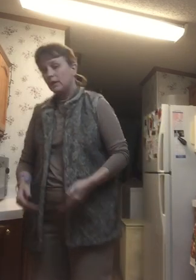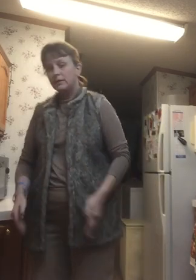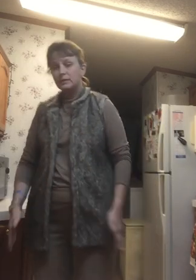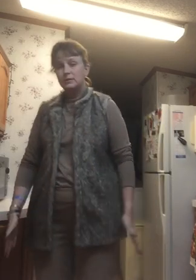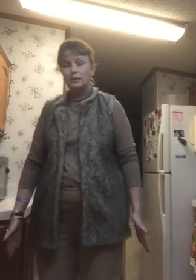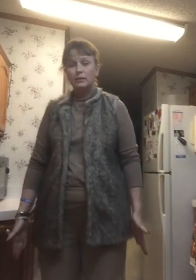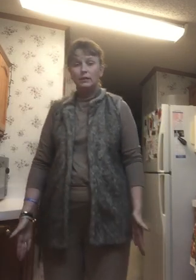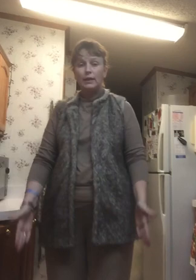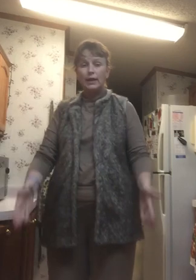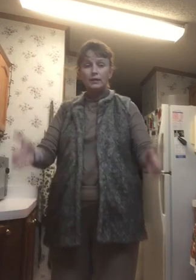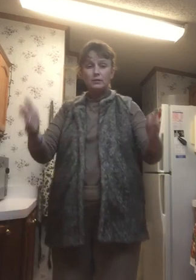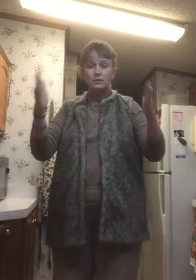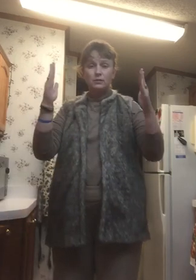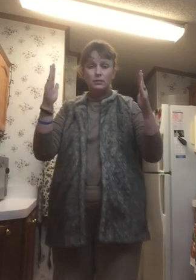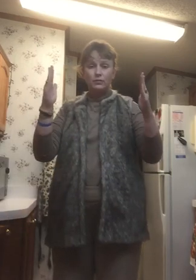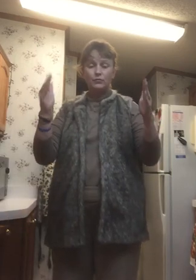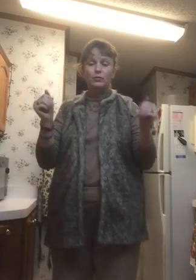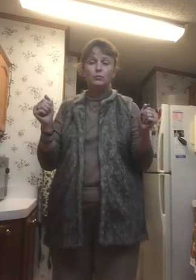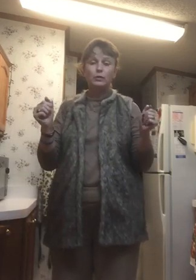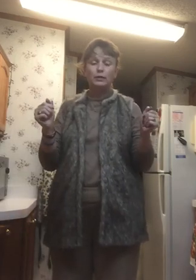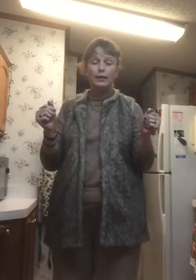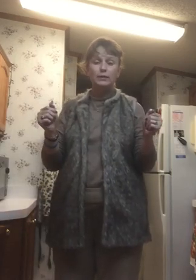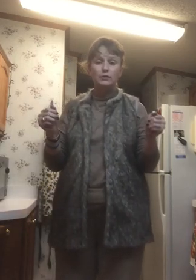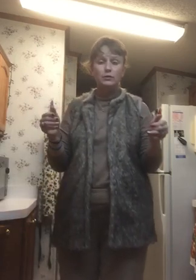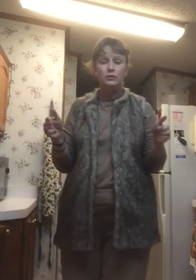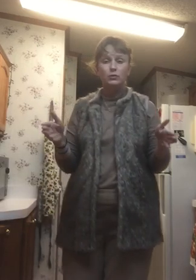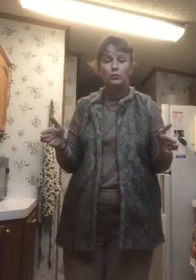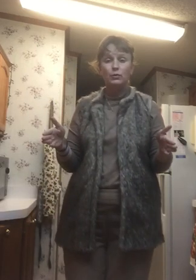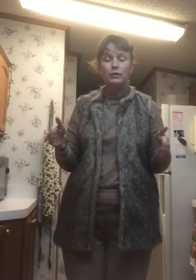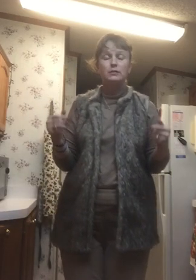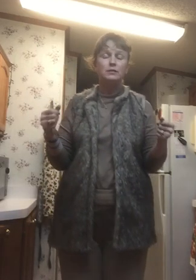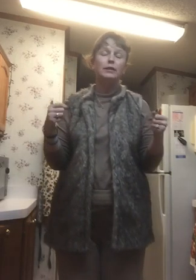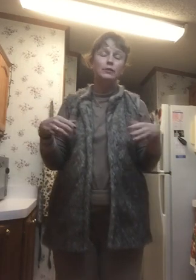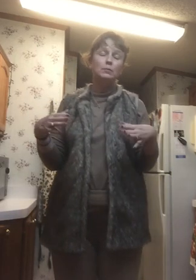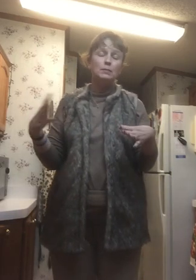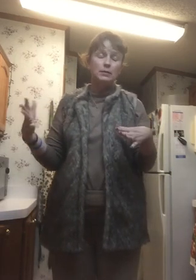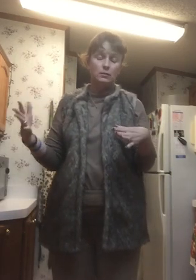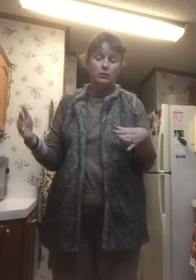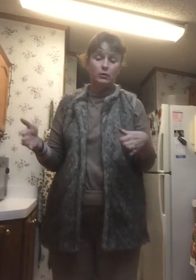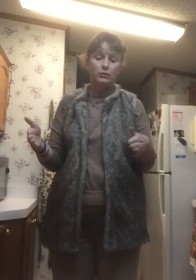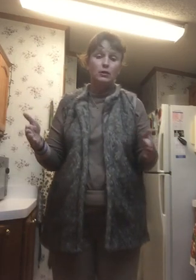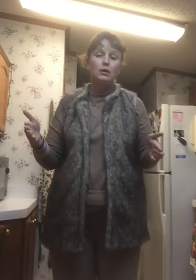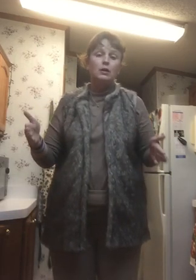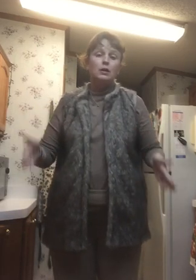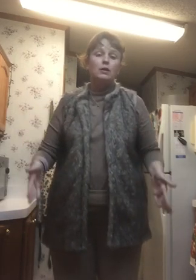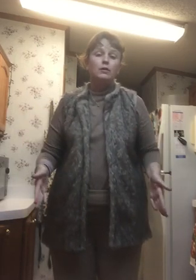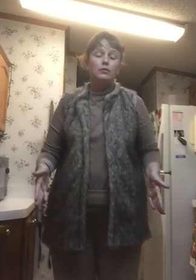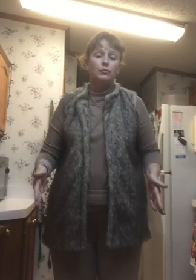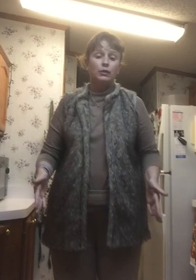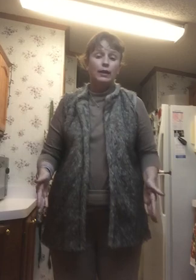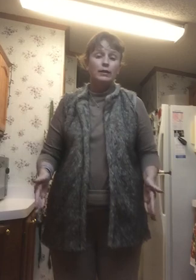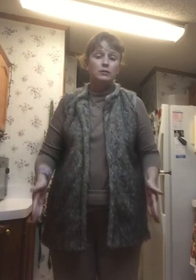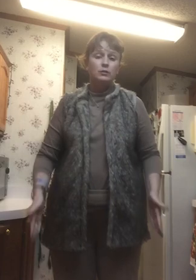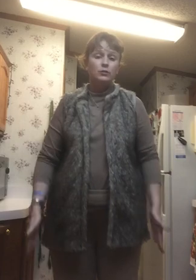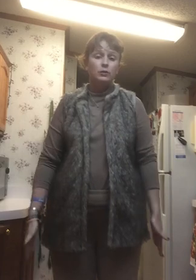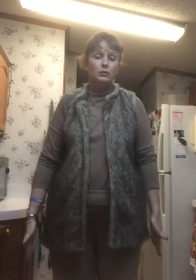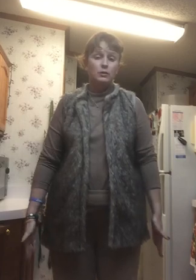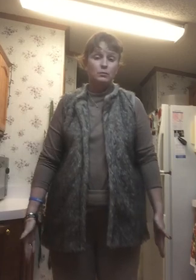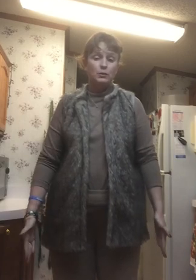And it's let, for the word let, it's let there be peace on earth. For let, you're going to put